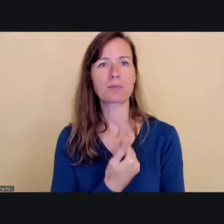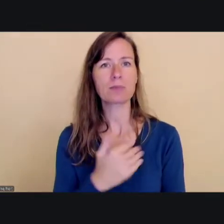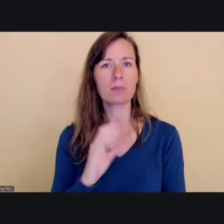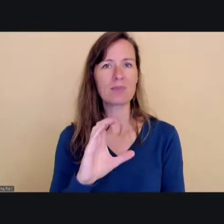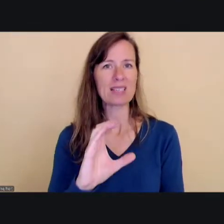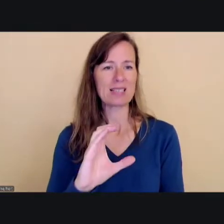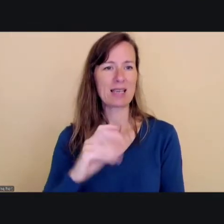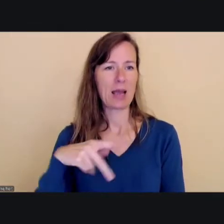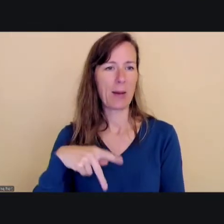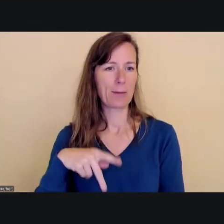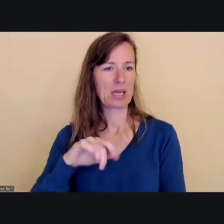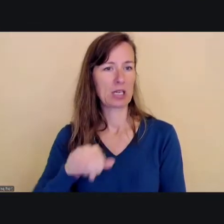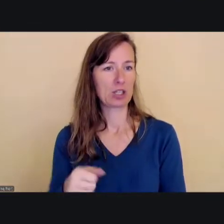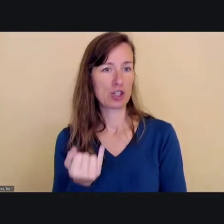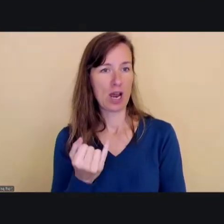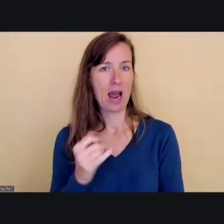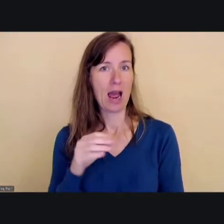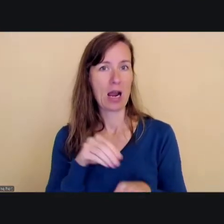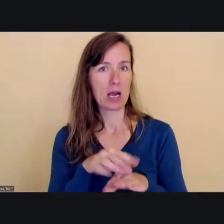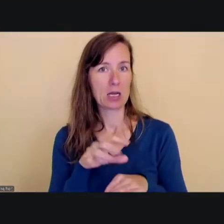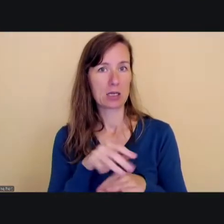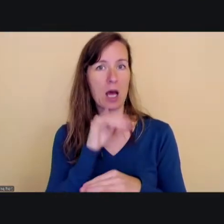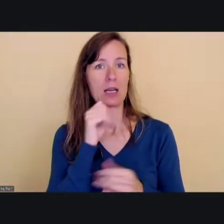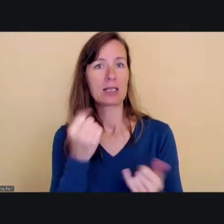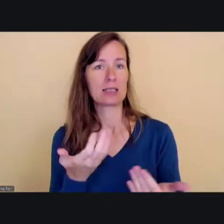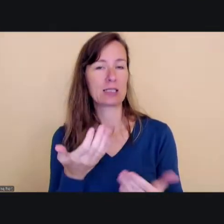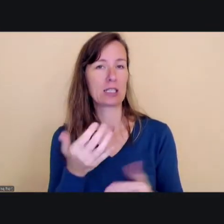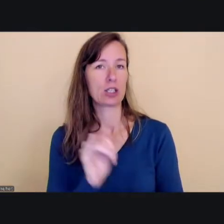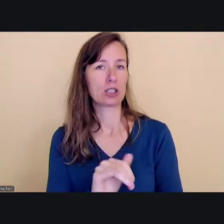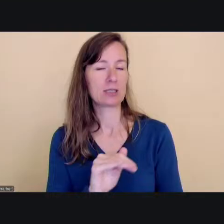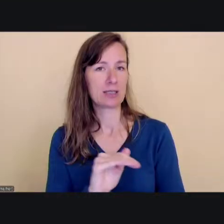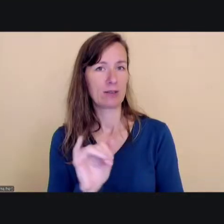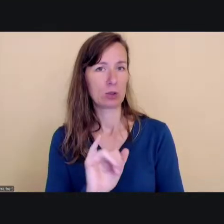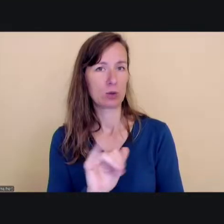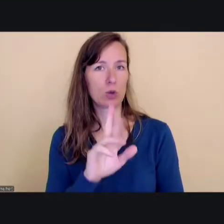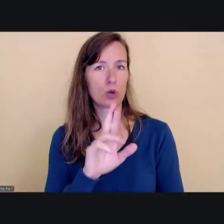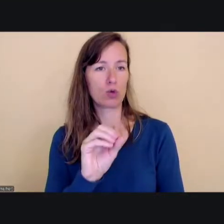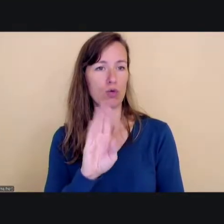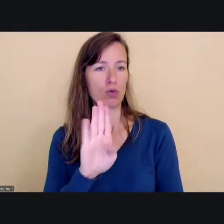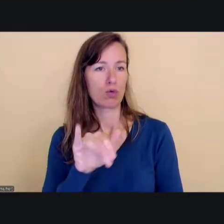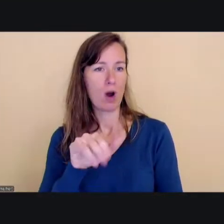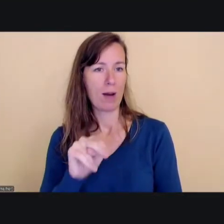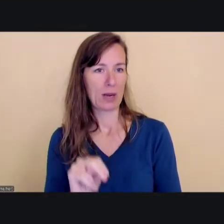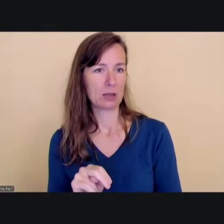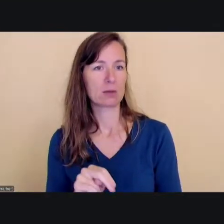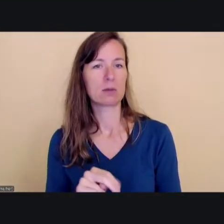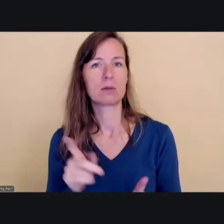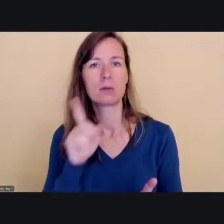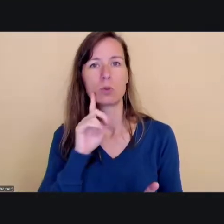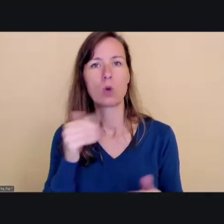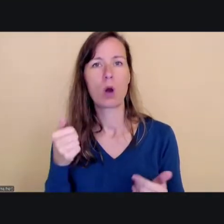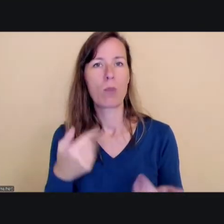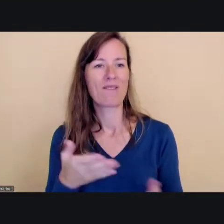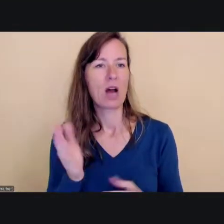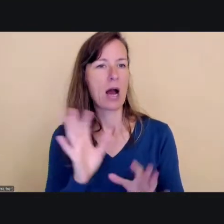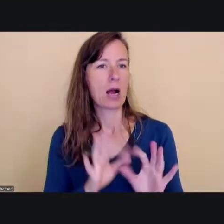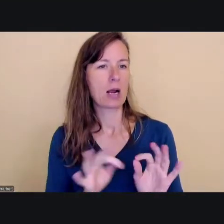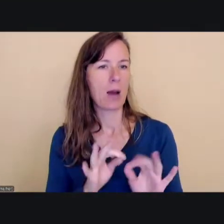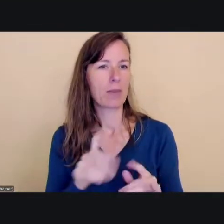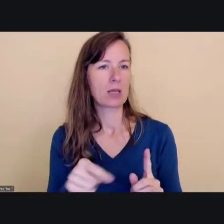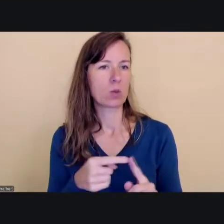consultant is here this evening, Robin, and Robin will provide comments when necessary.